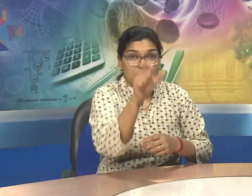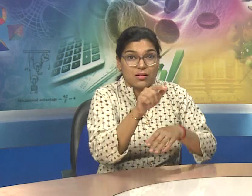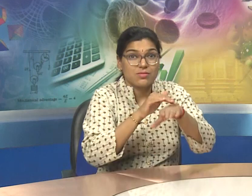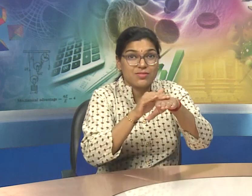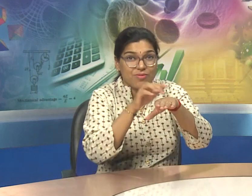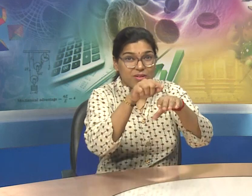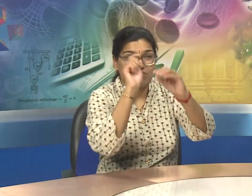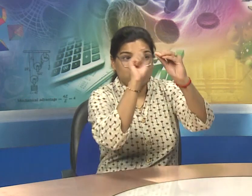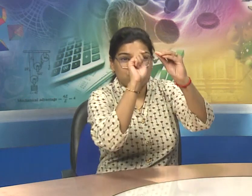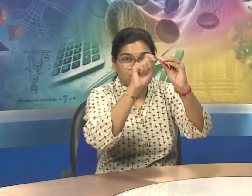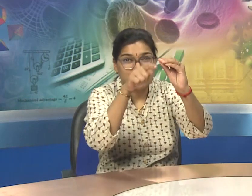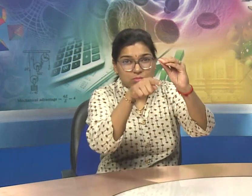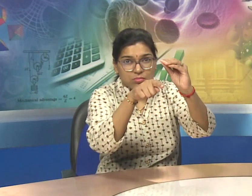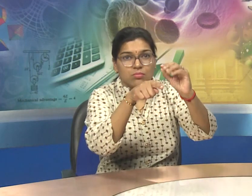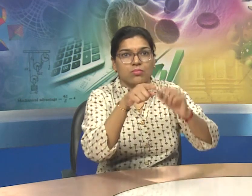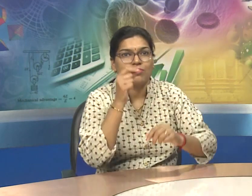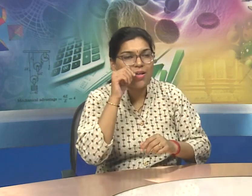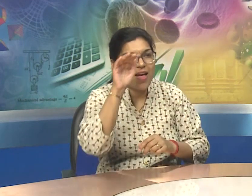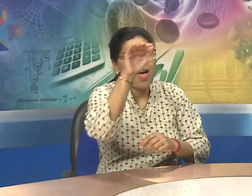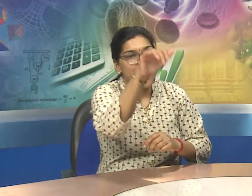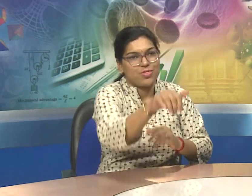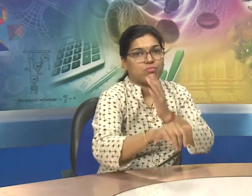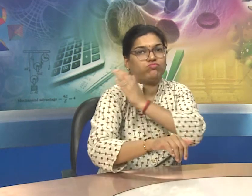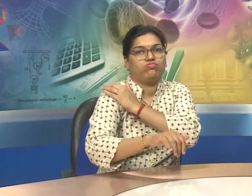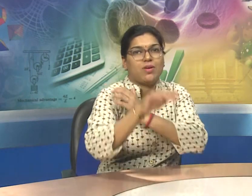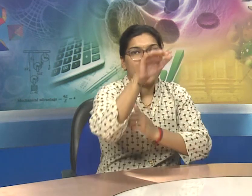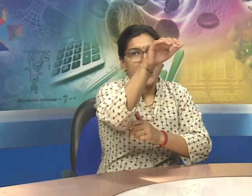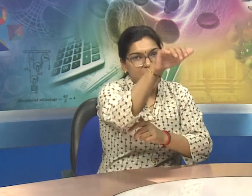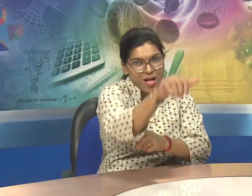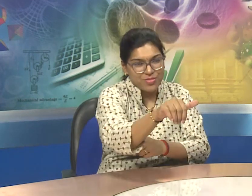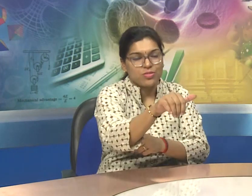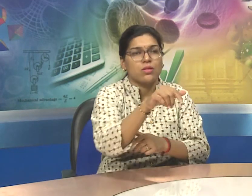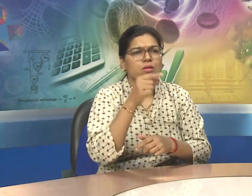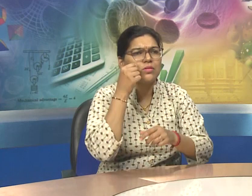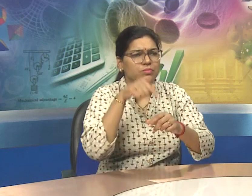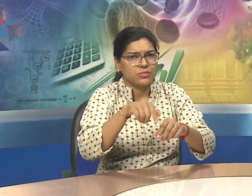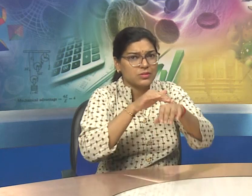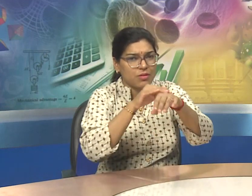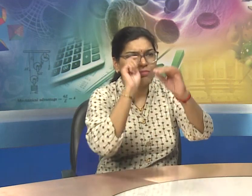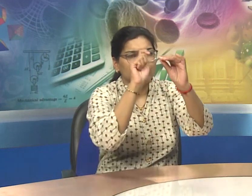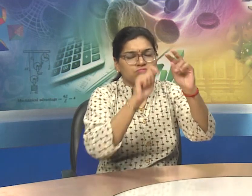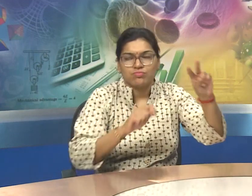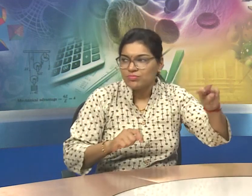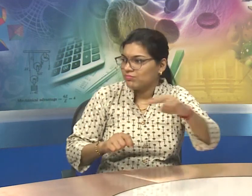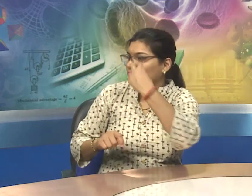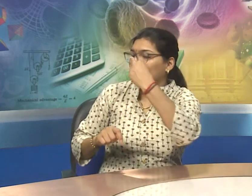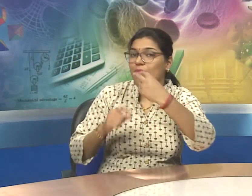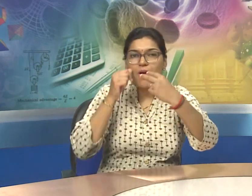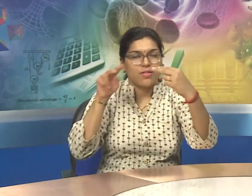on his shoulder. Salim, the boy stared. He turned,